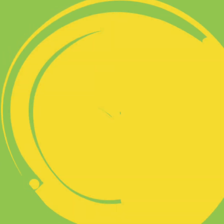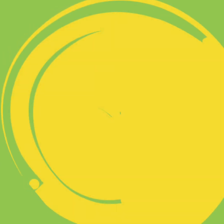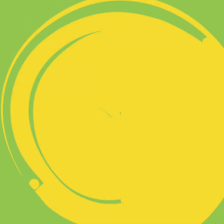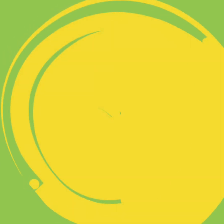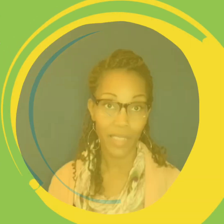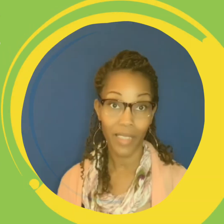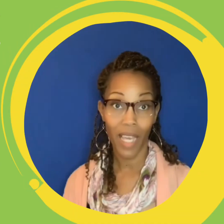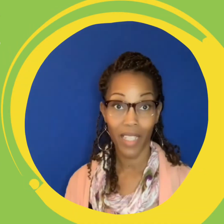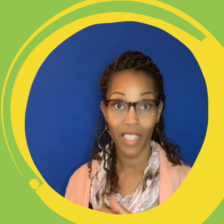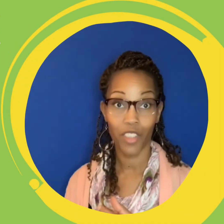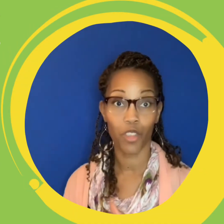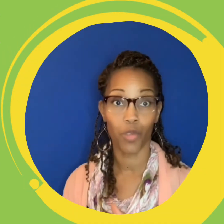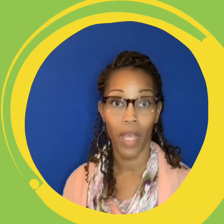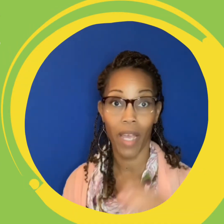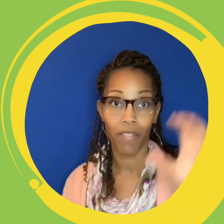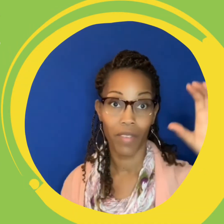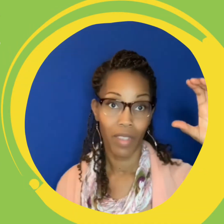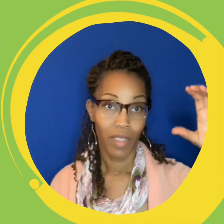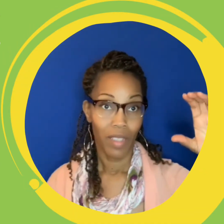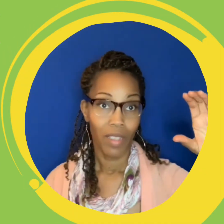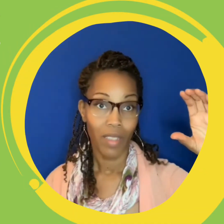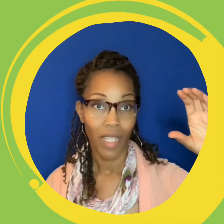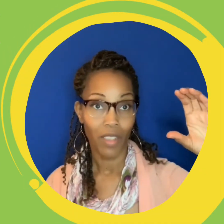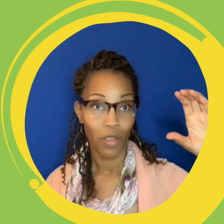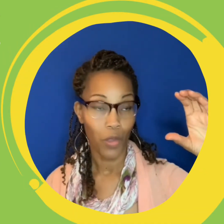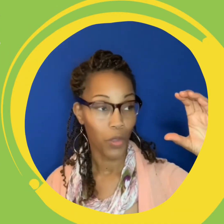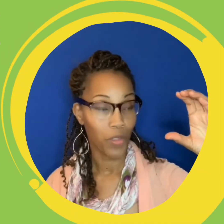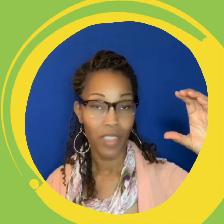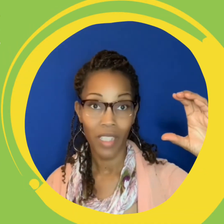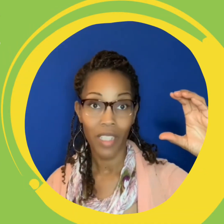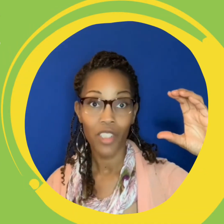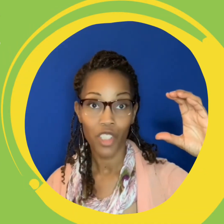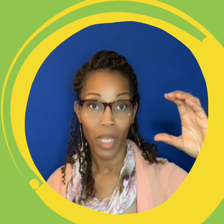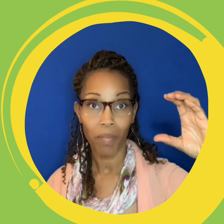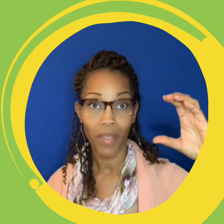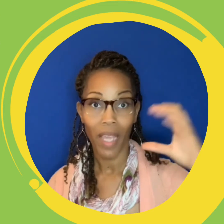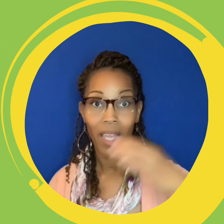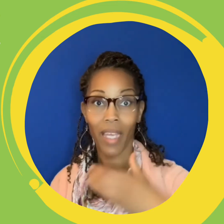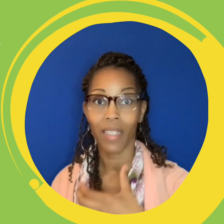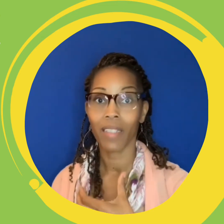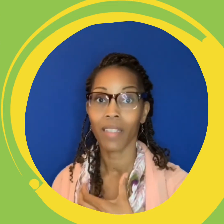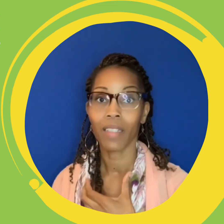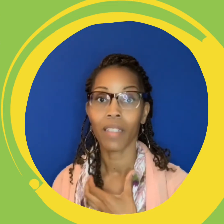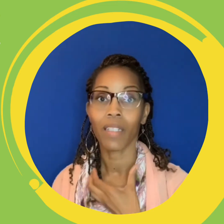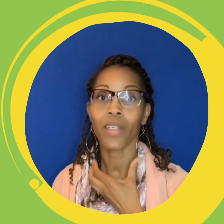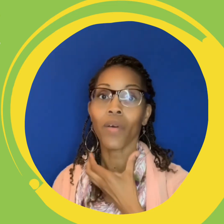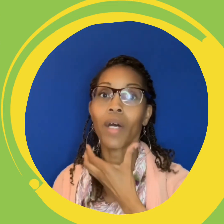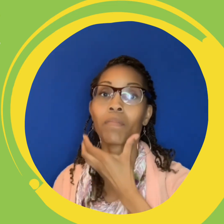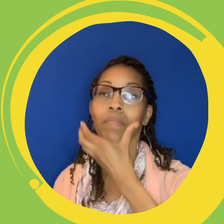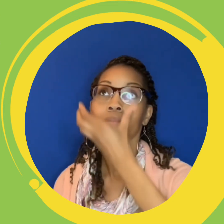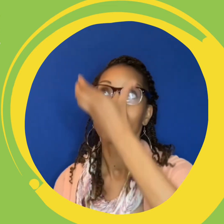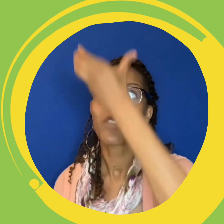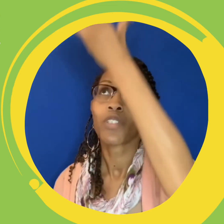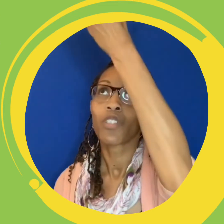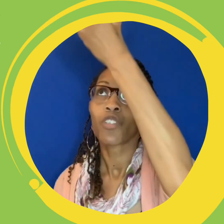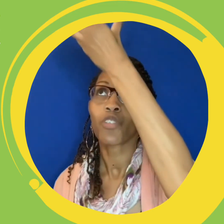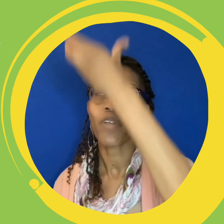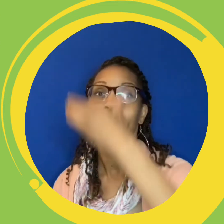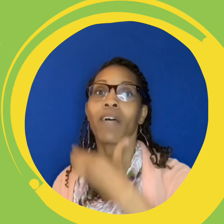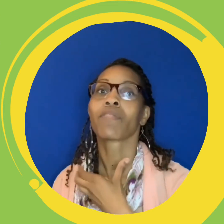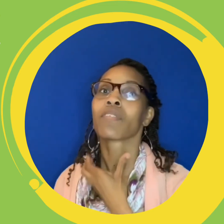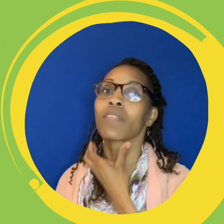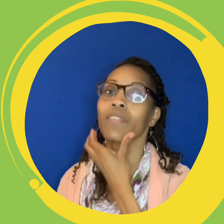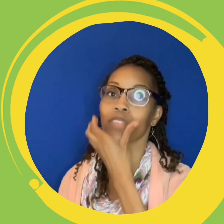The next sign is giraffe. Take your C-shaped hand and go up.